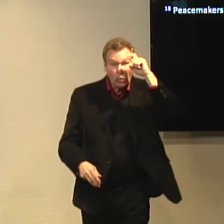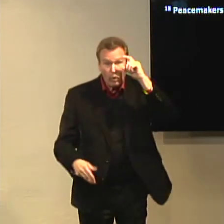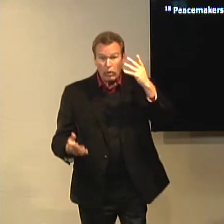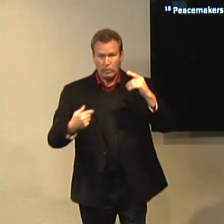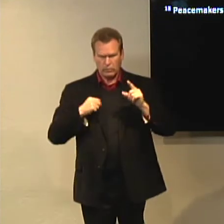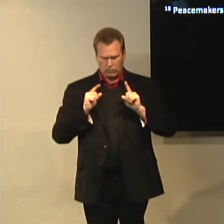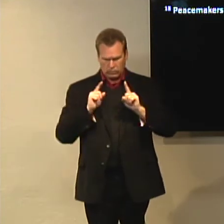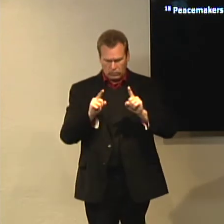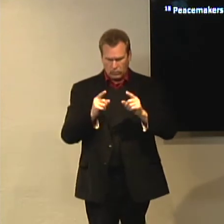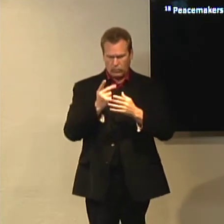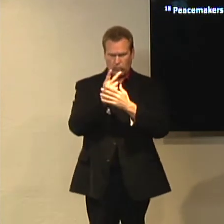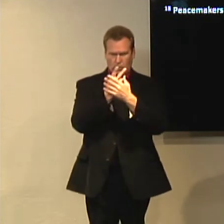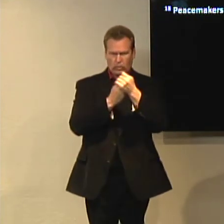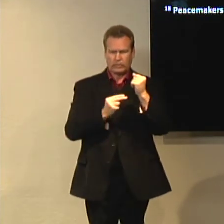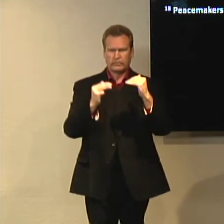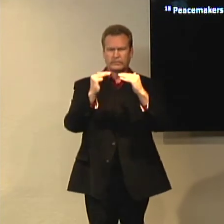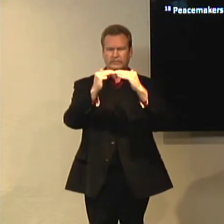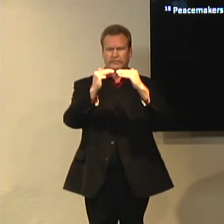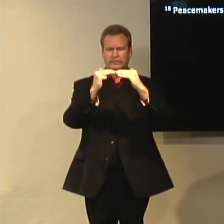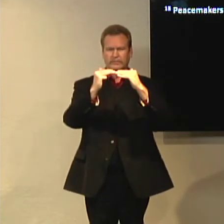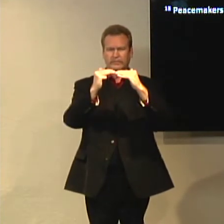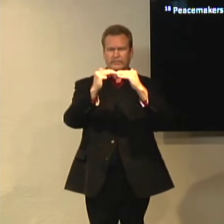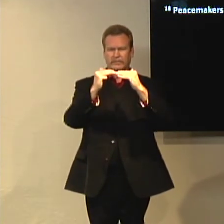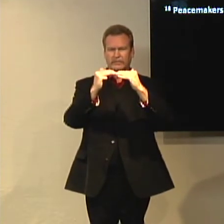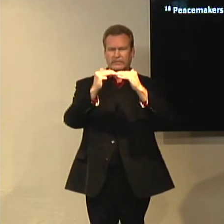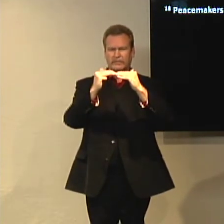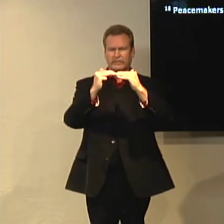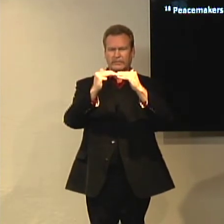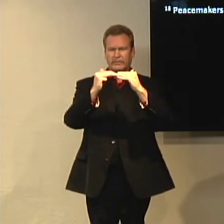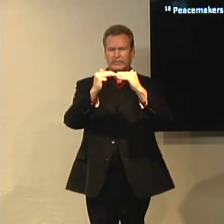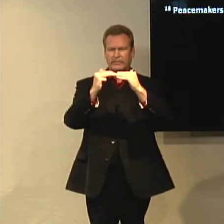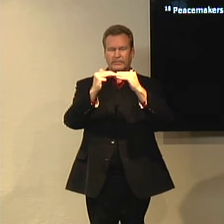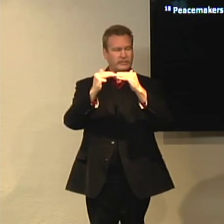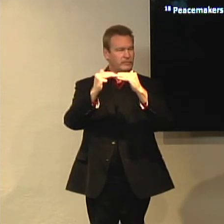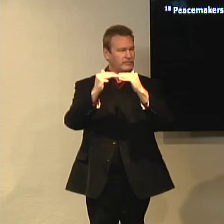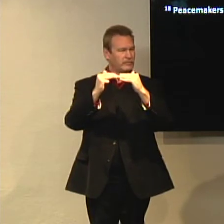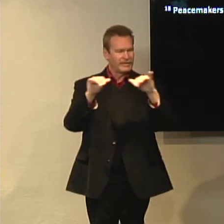not show wisdom. Both of them should be equal.